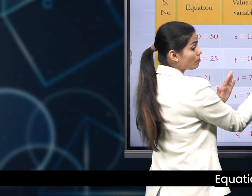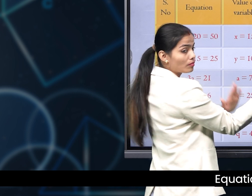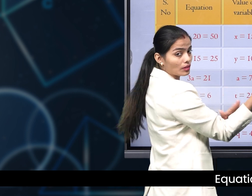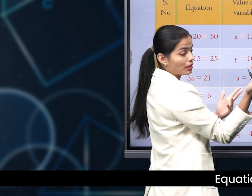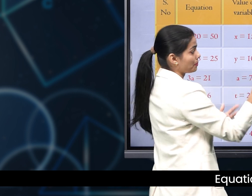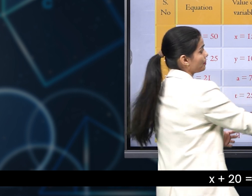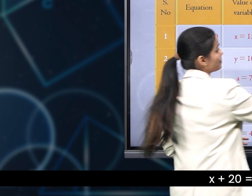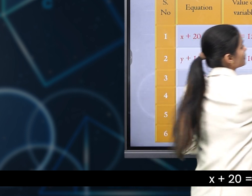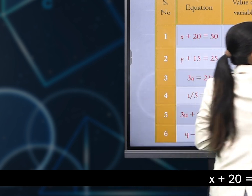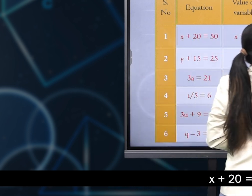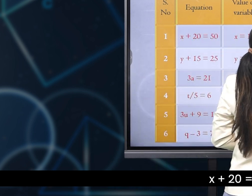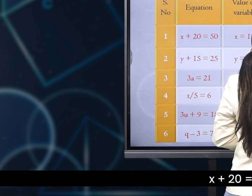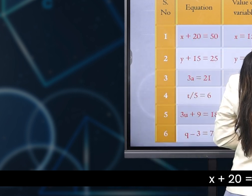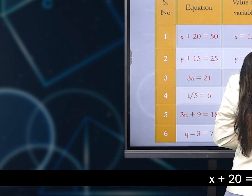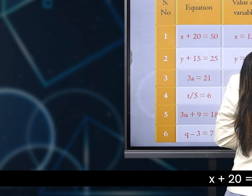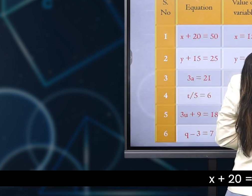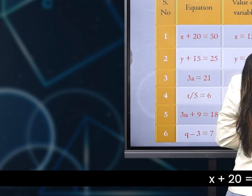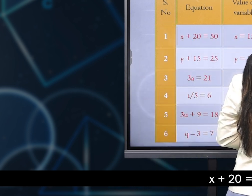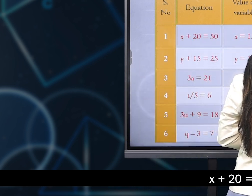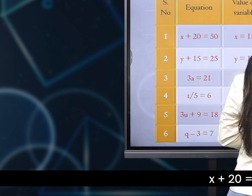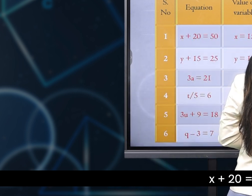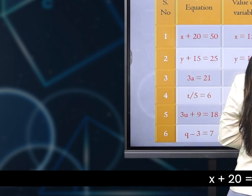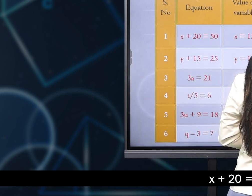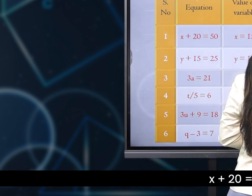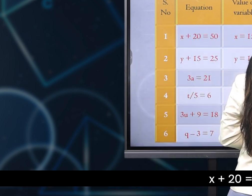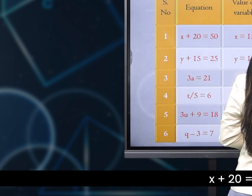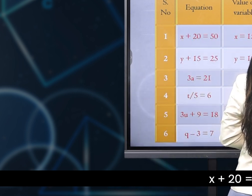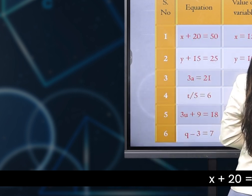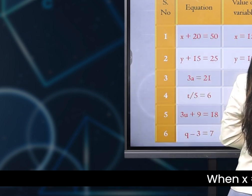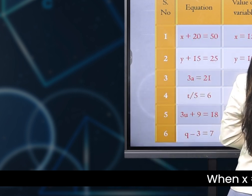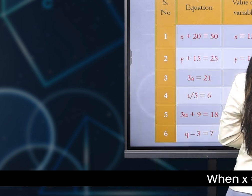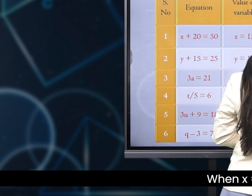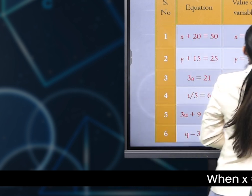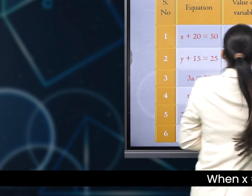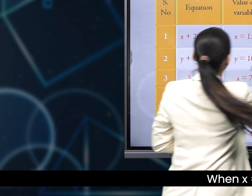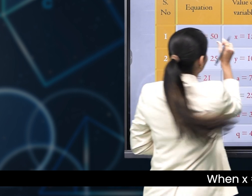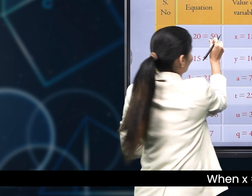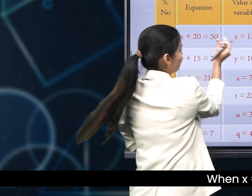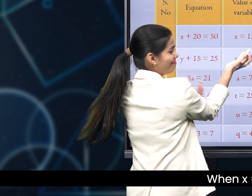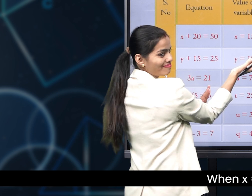Equation x plus 20 is equal to 50. When x is equal to 50,